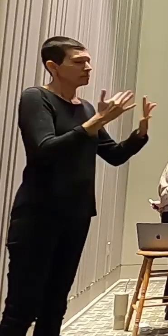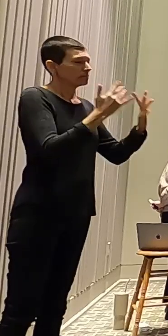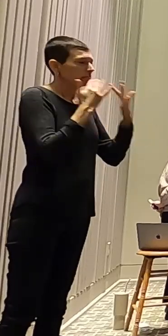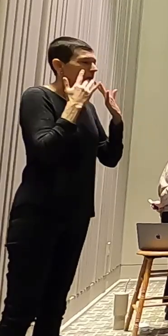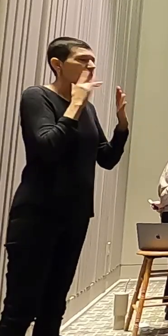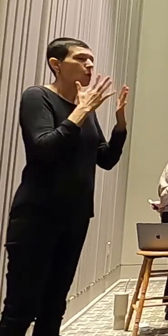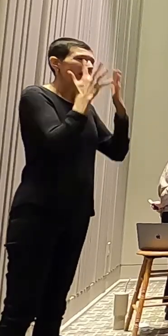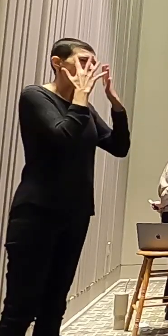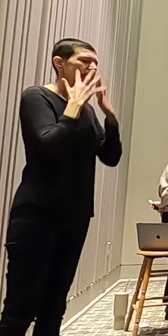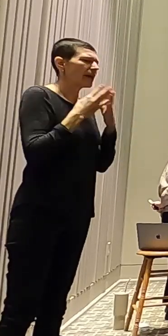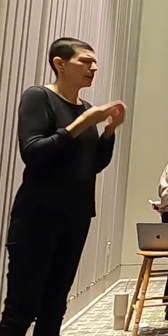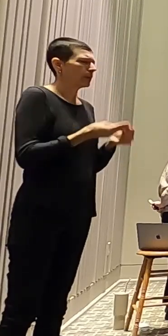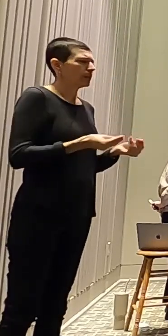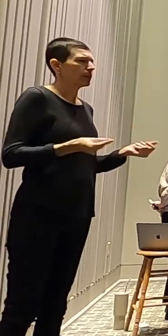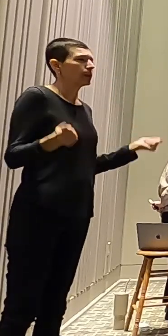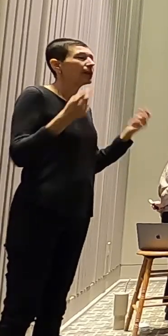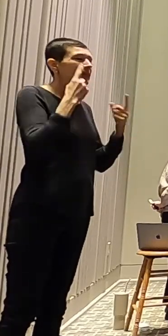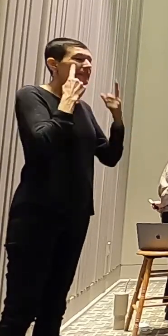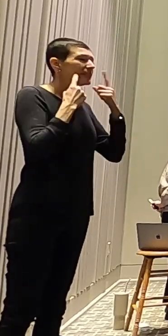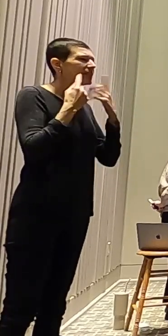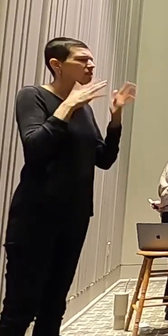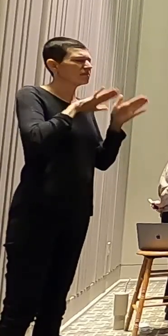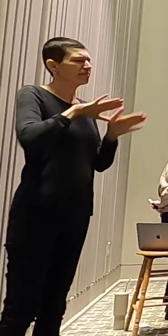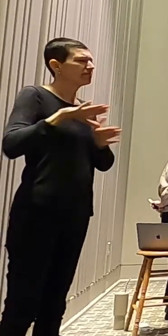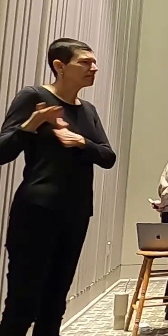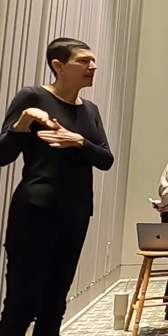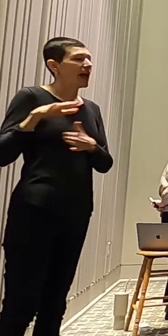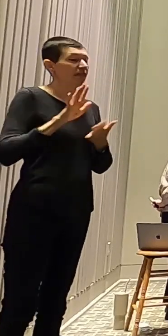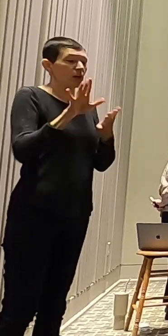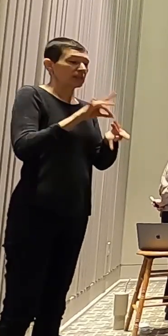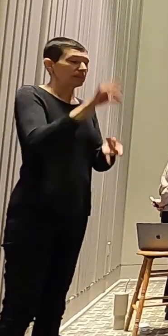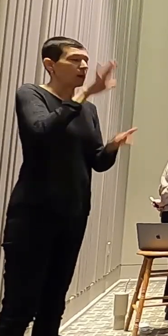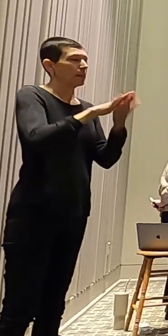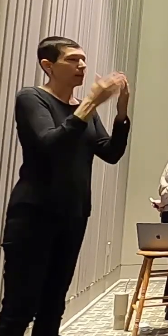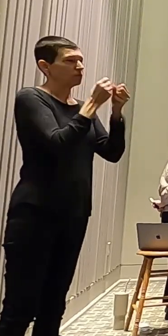away tears, and set the spirit free.